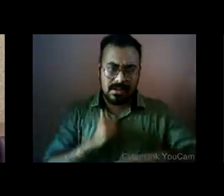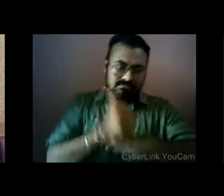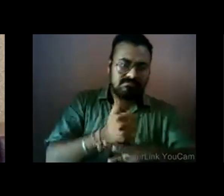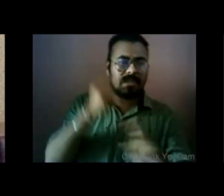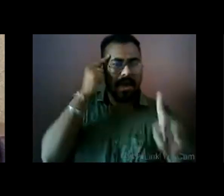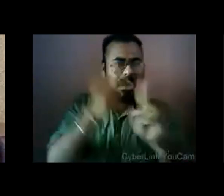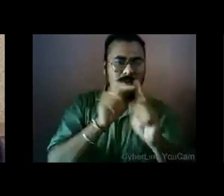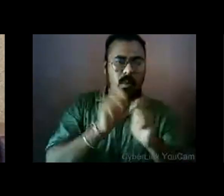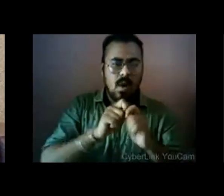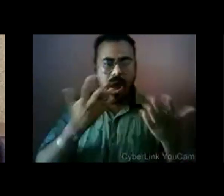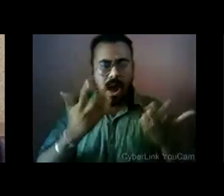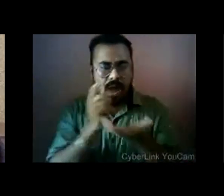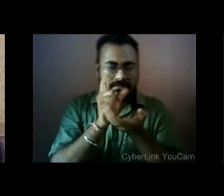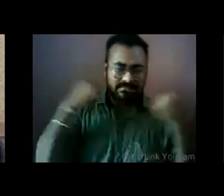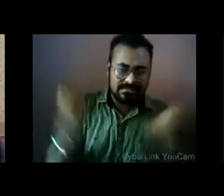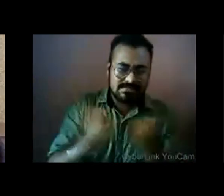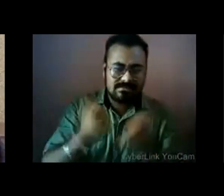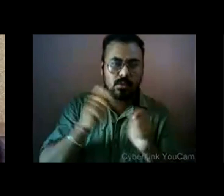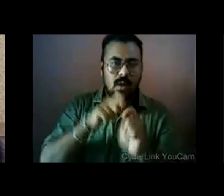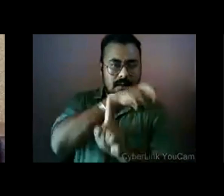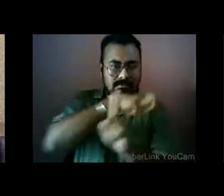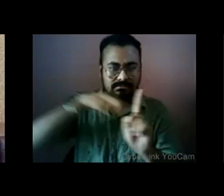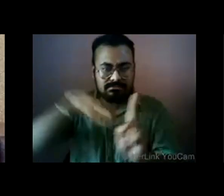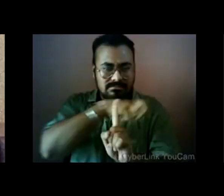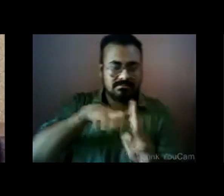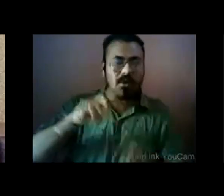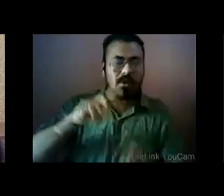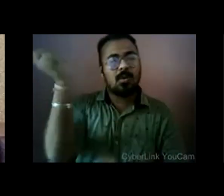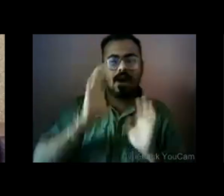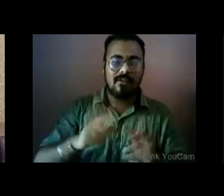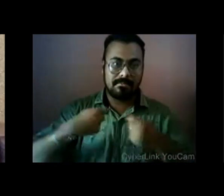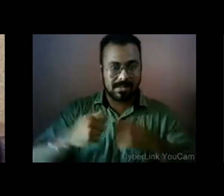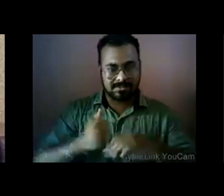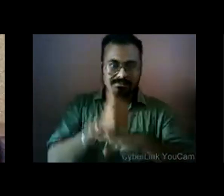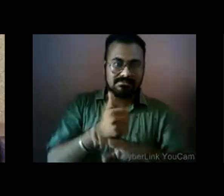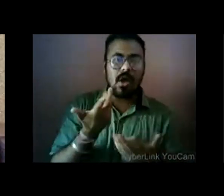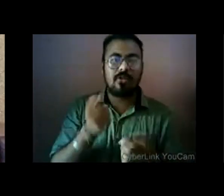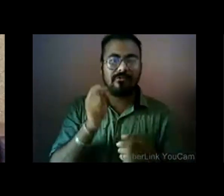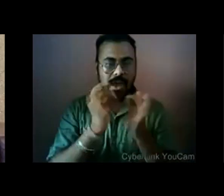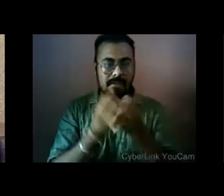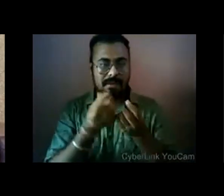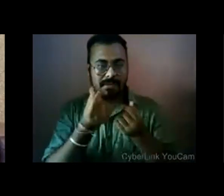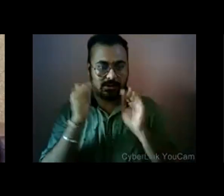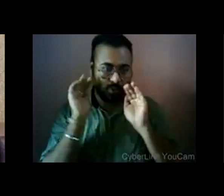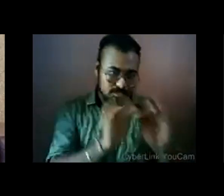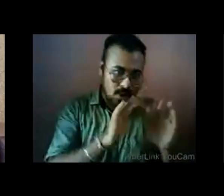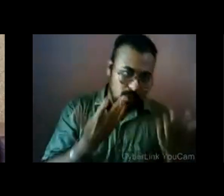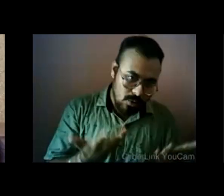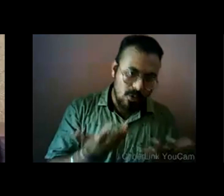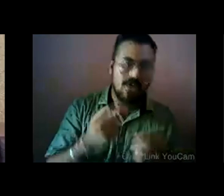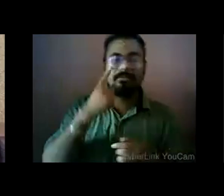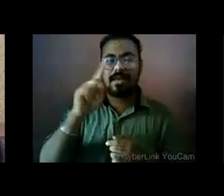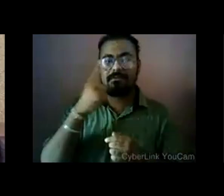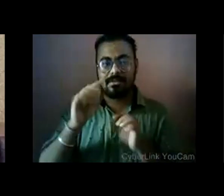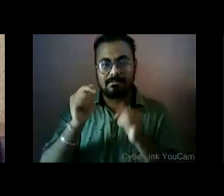separate actually. He himself worked hard, and it was through his aim and his motivation that how here and there he can take trainings and really